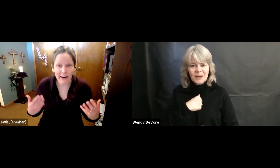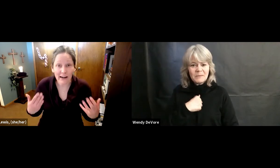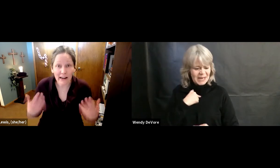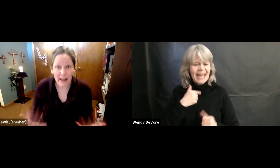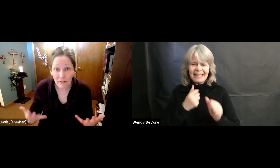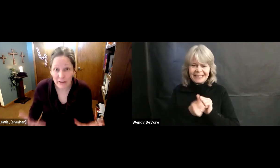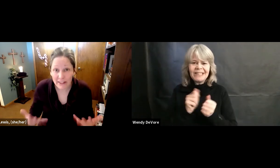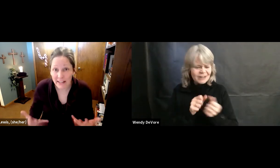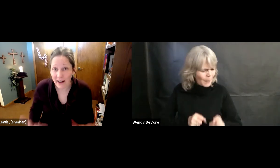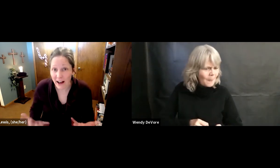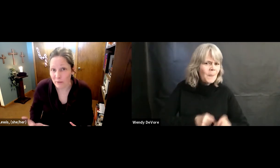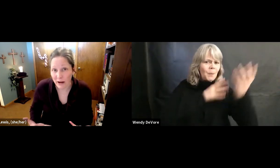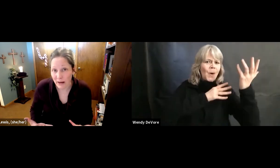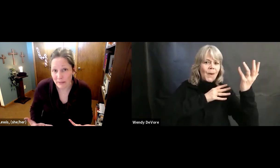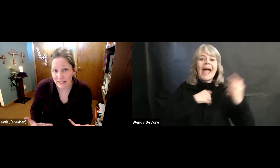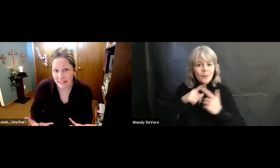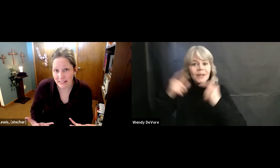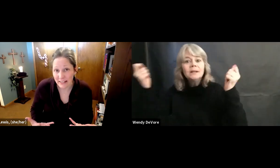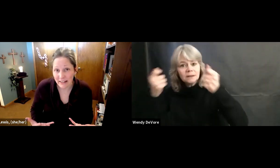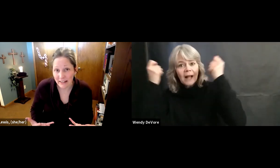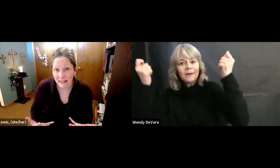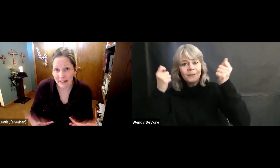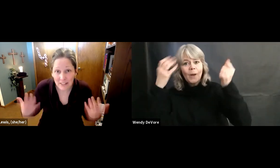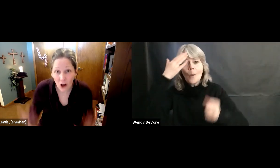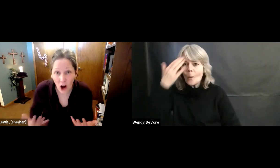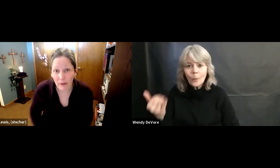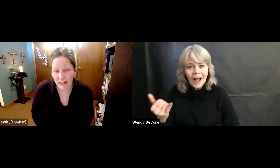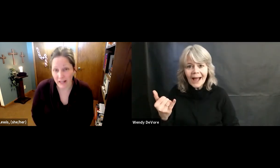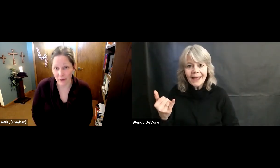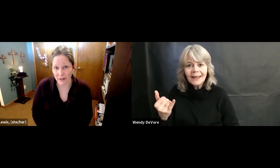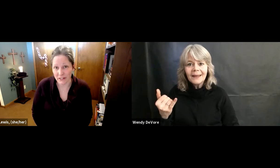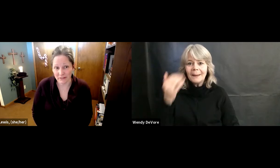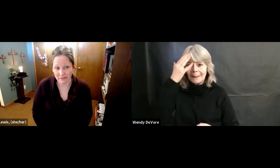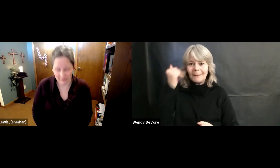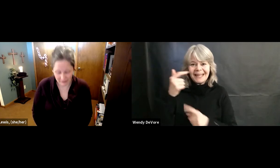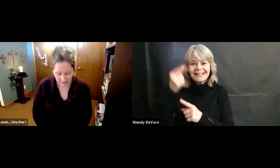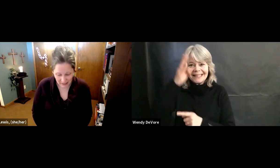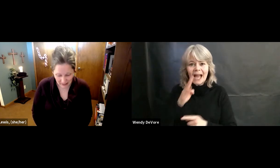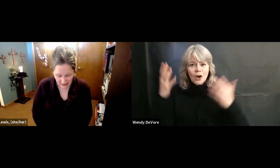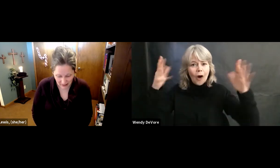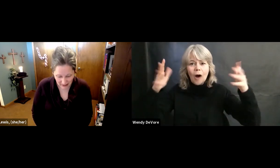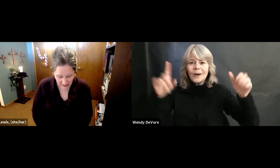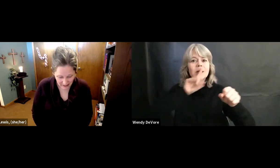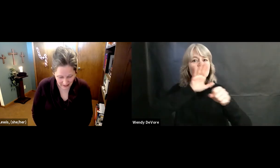because everything God promises is already ours.